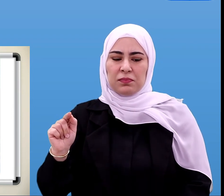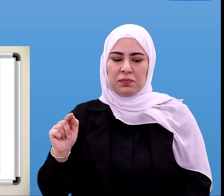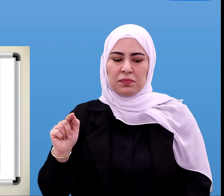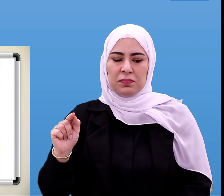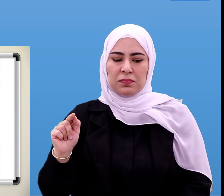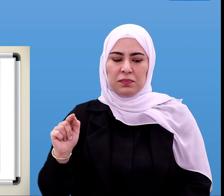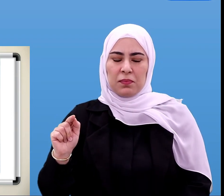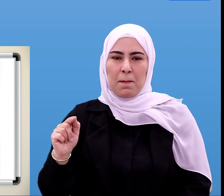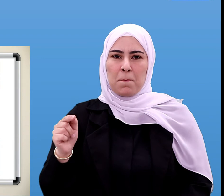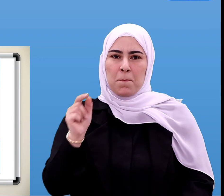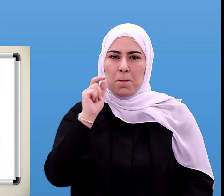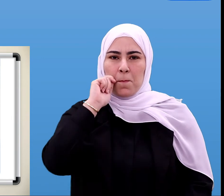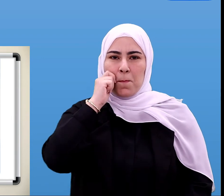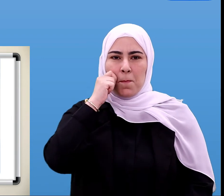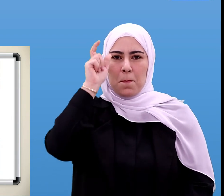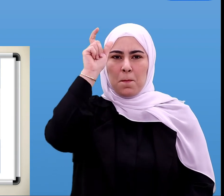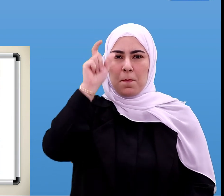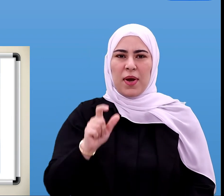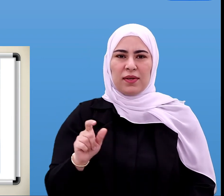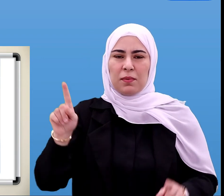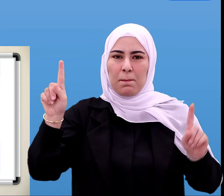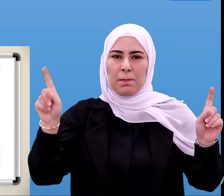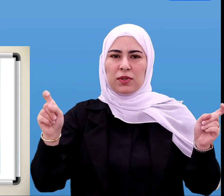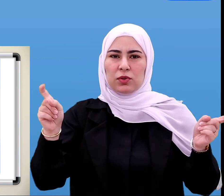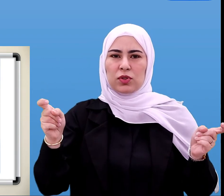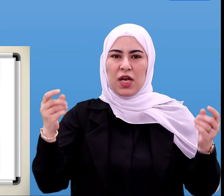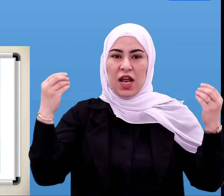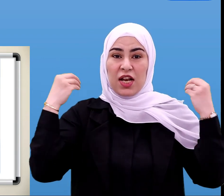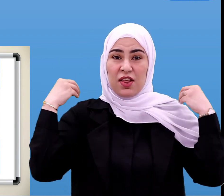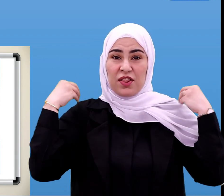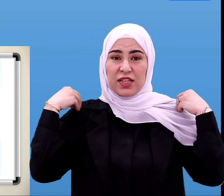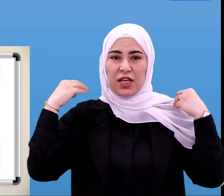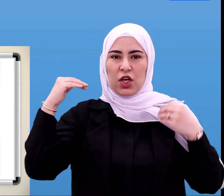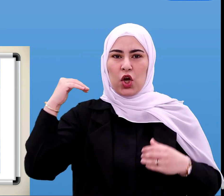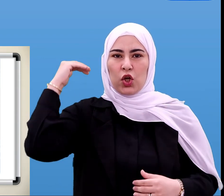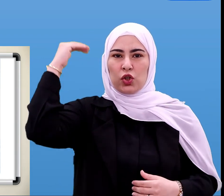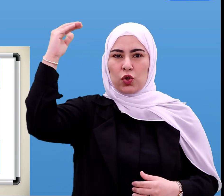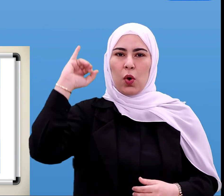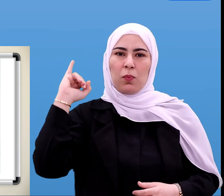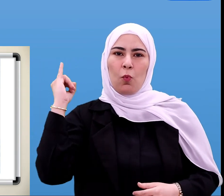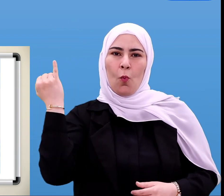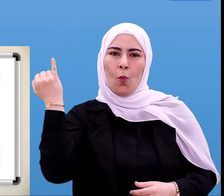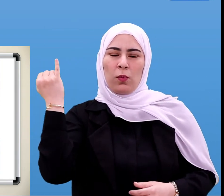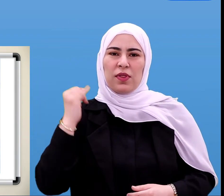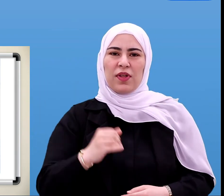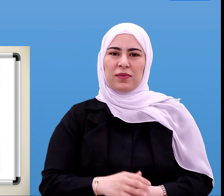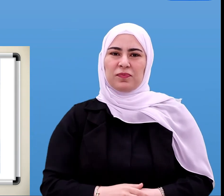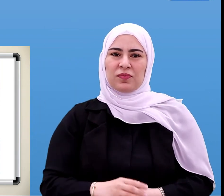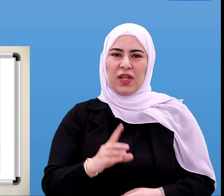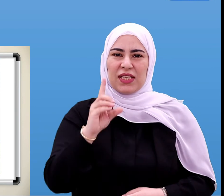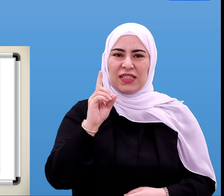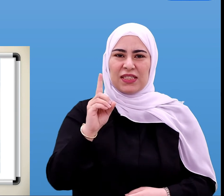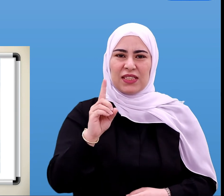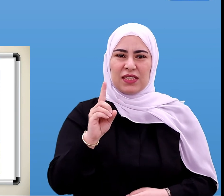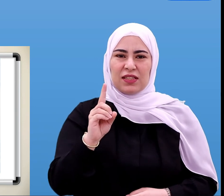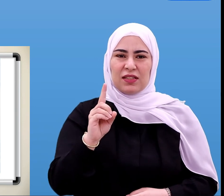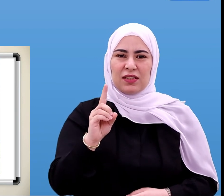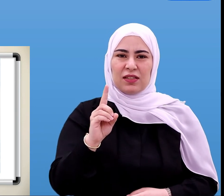Athletic, tall, thin. D, a salad.